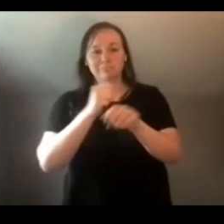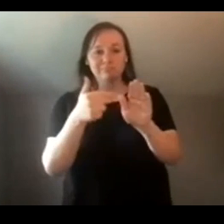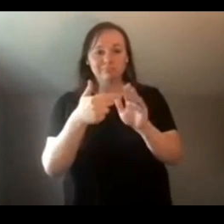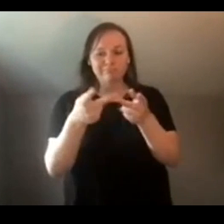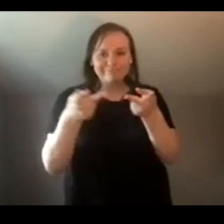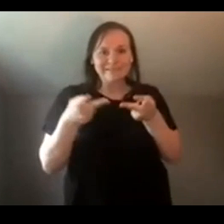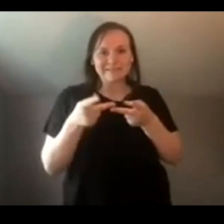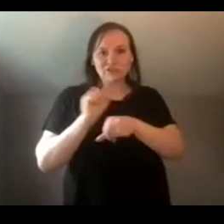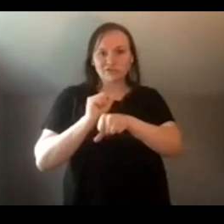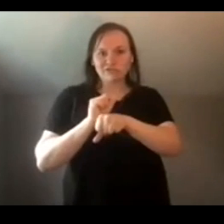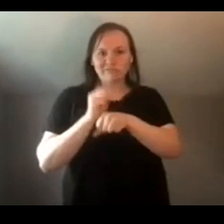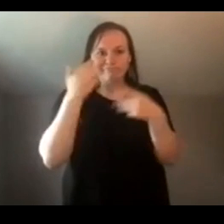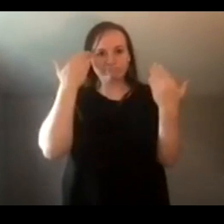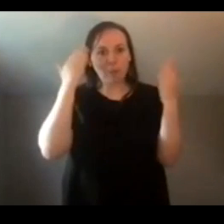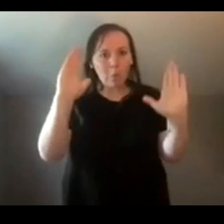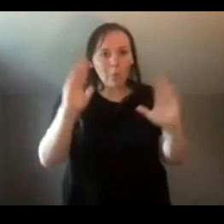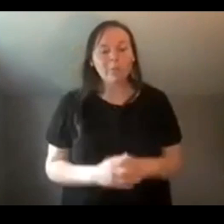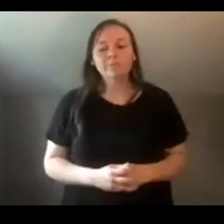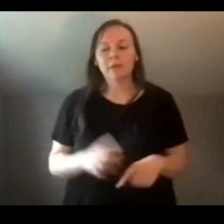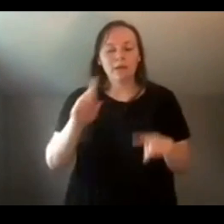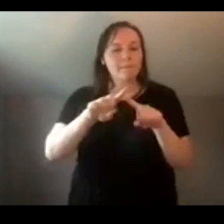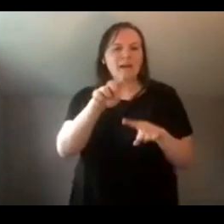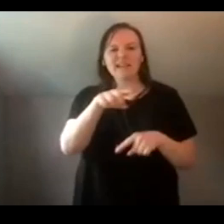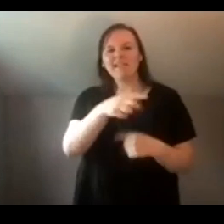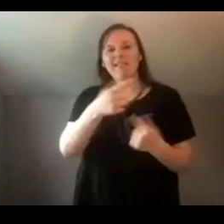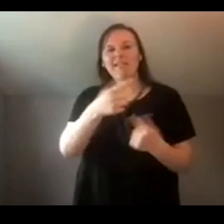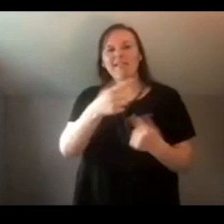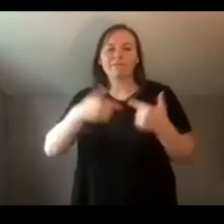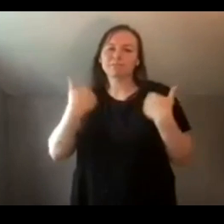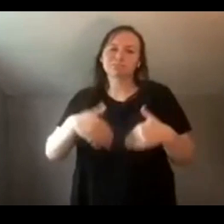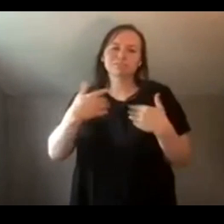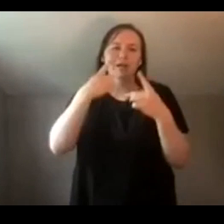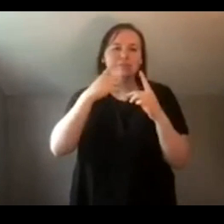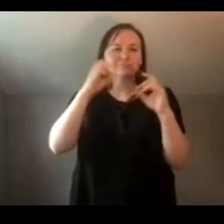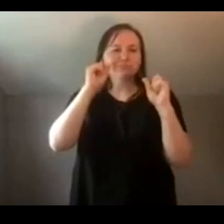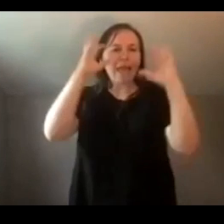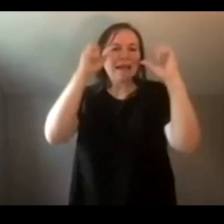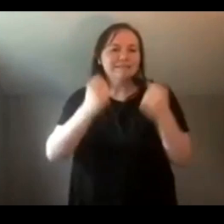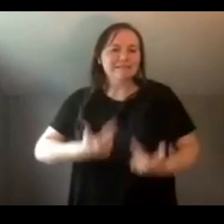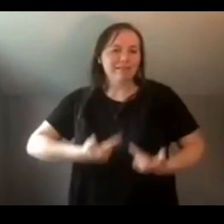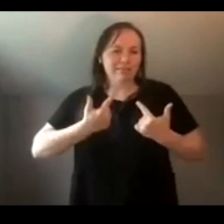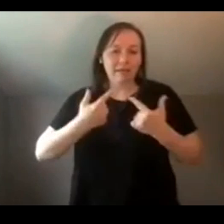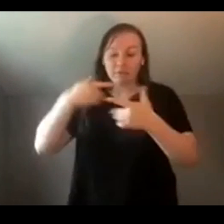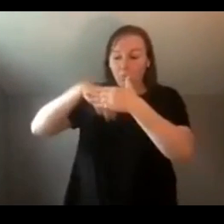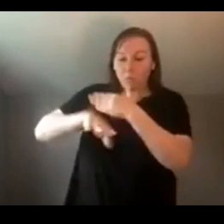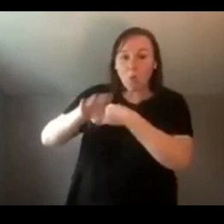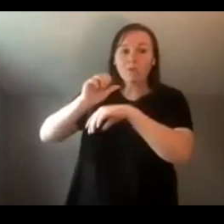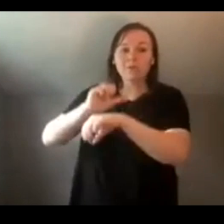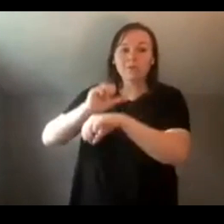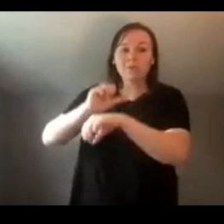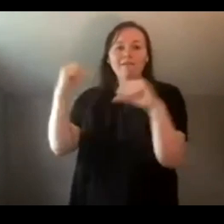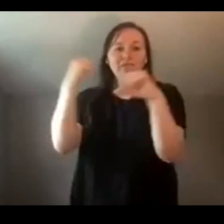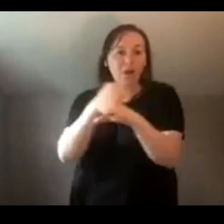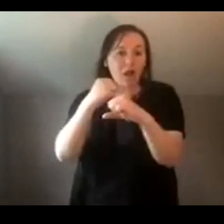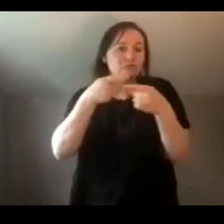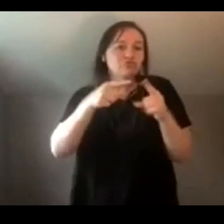Spottswood Rice lived an amazing and resilient life. He was born enslaved, fought in the Civil War, was